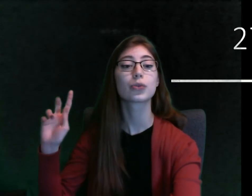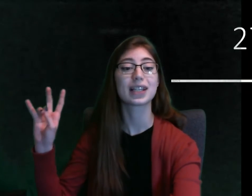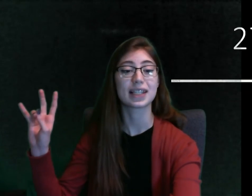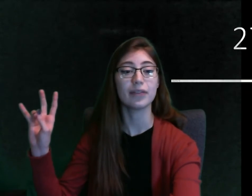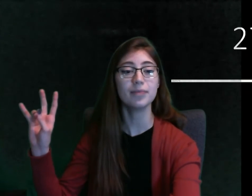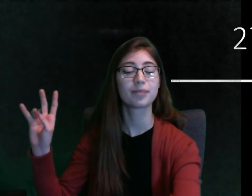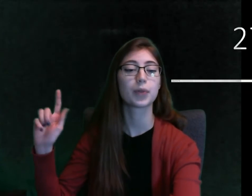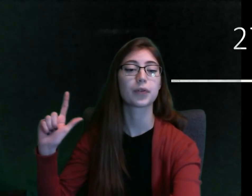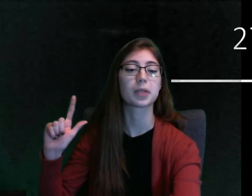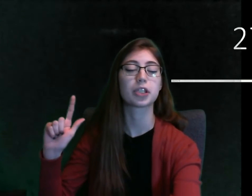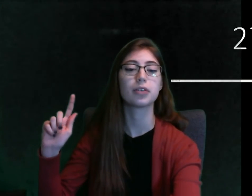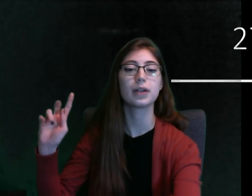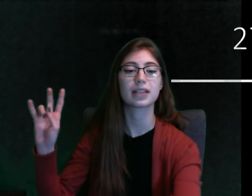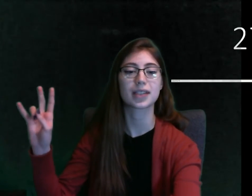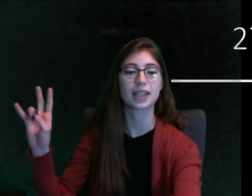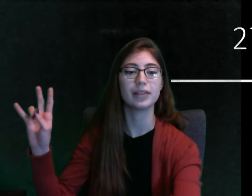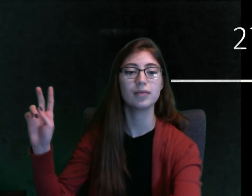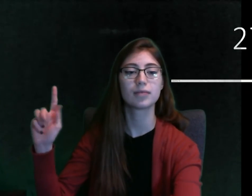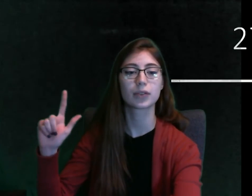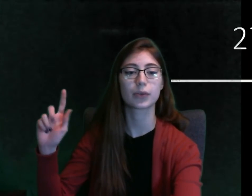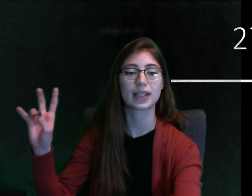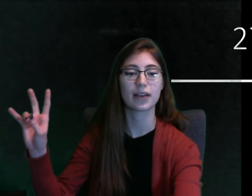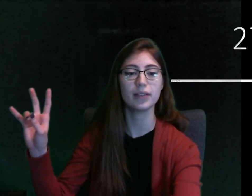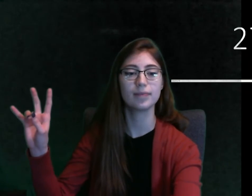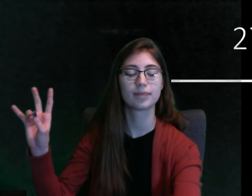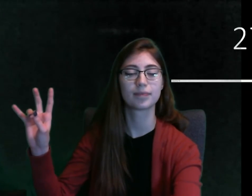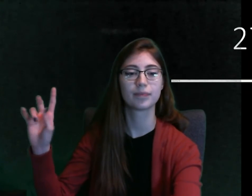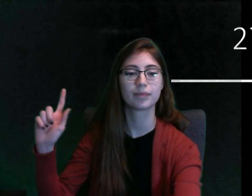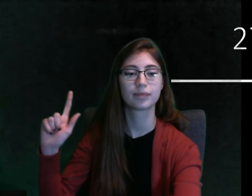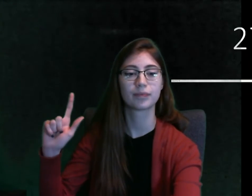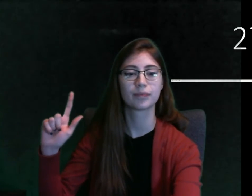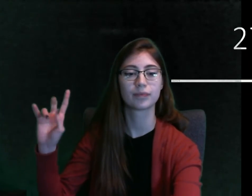27, move from the 2 into the 7, 27.